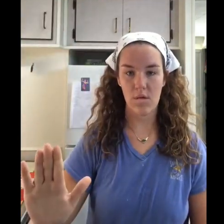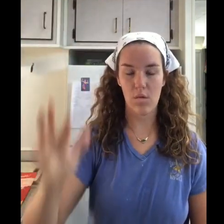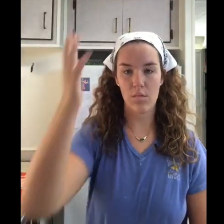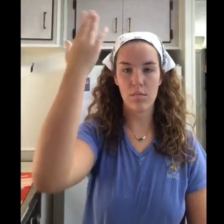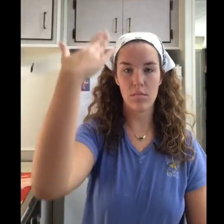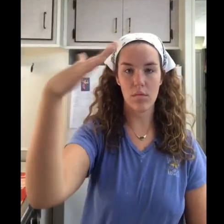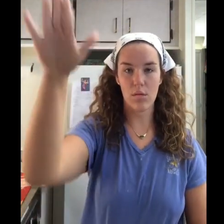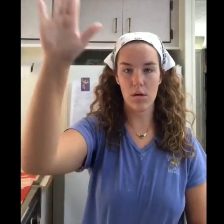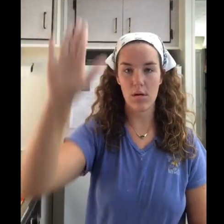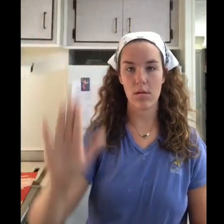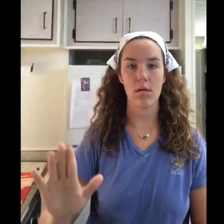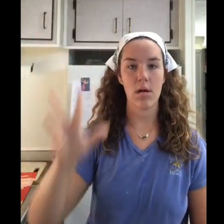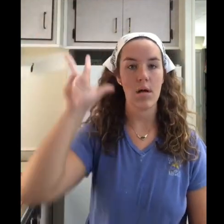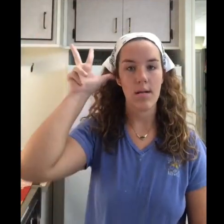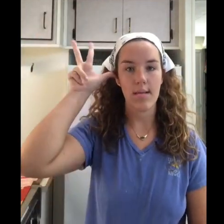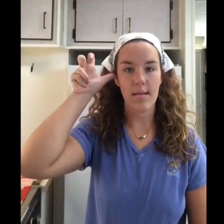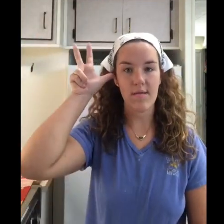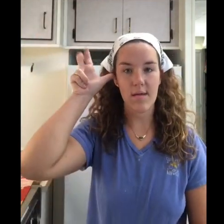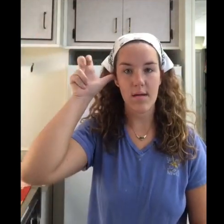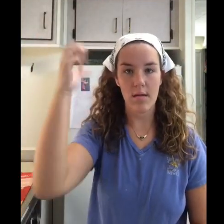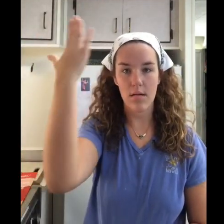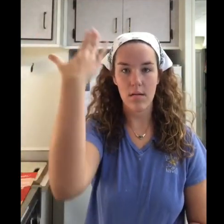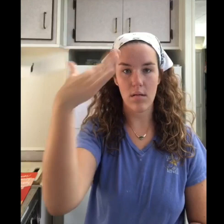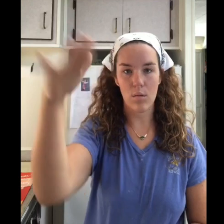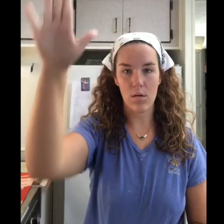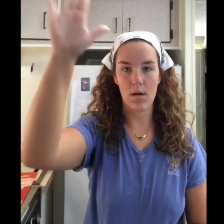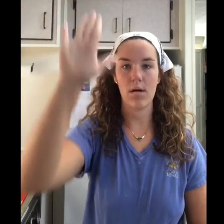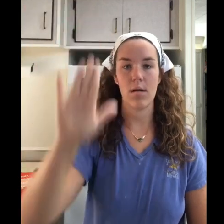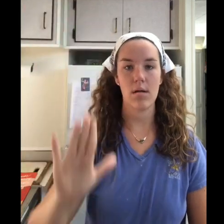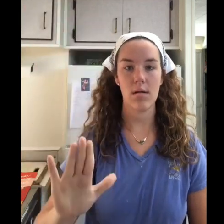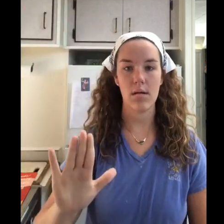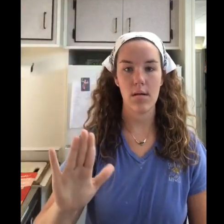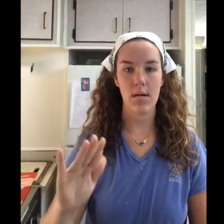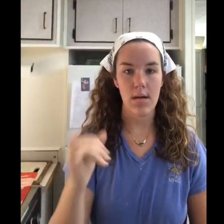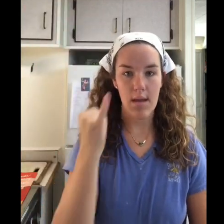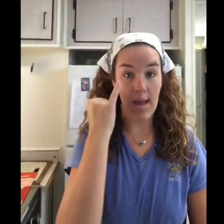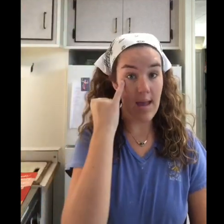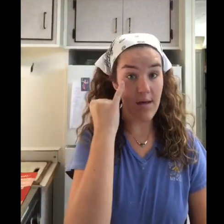So, Lord. Listen, Lord. If